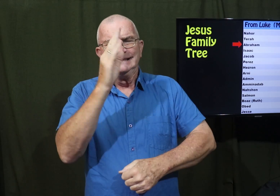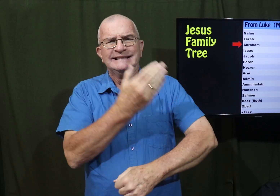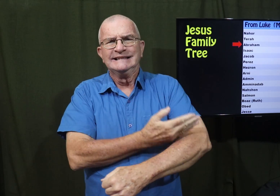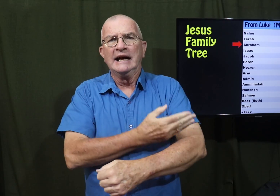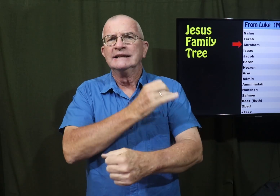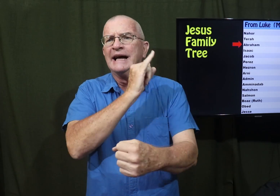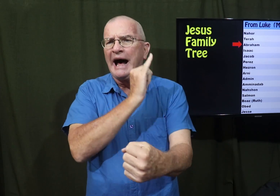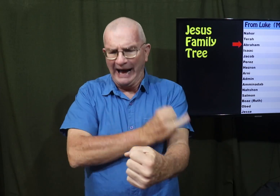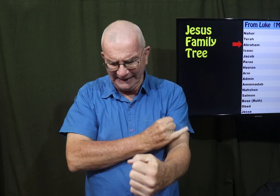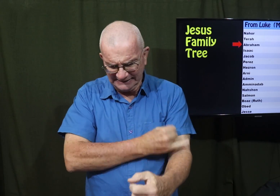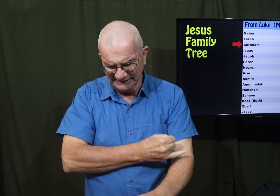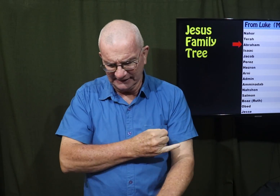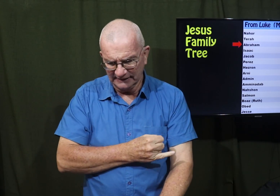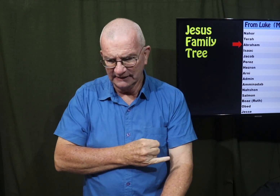His son, Isaac,